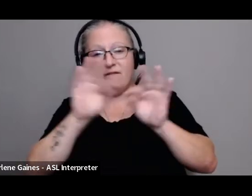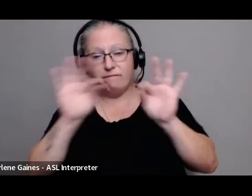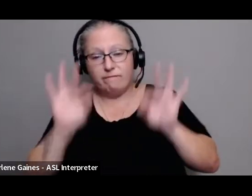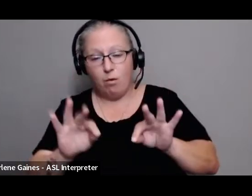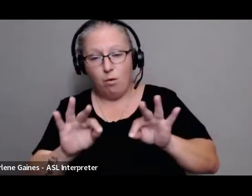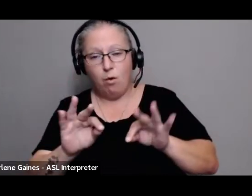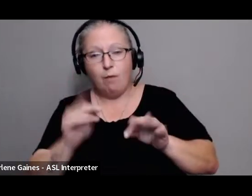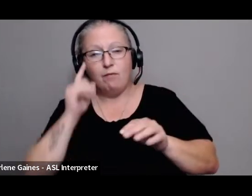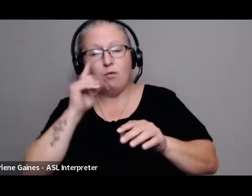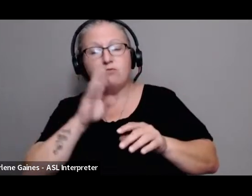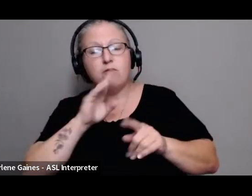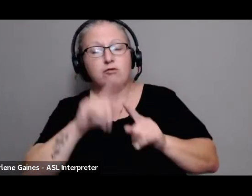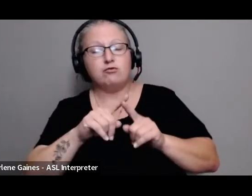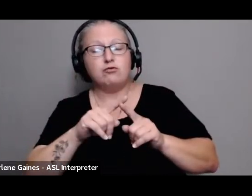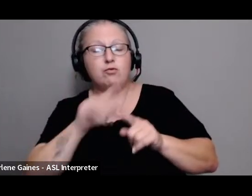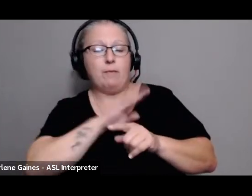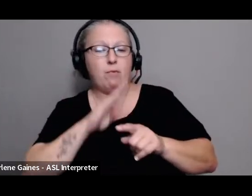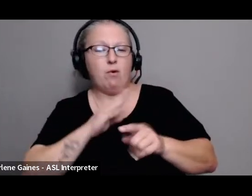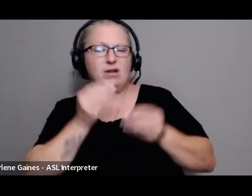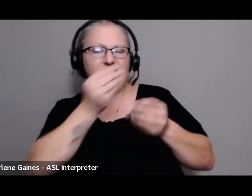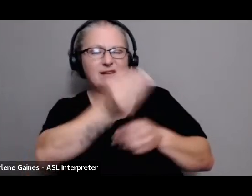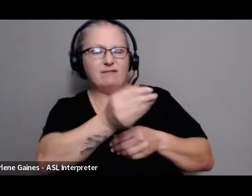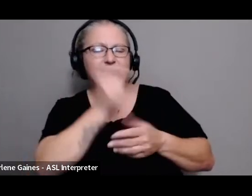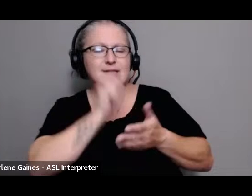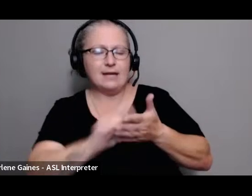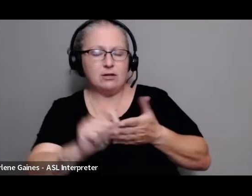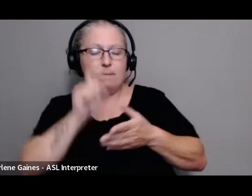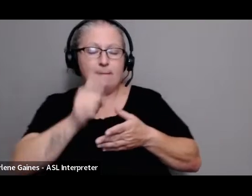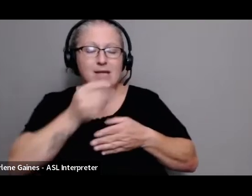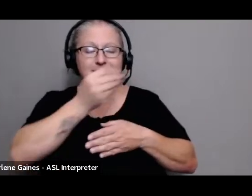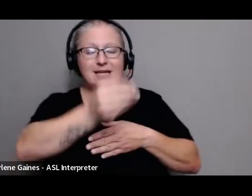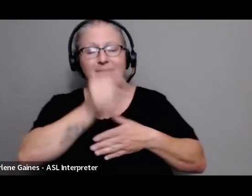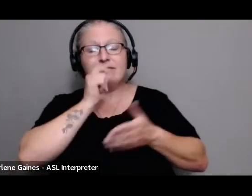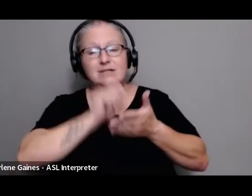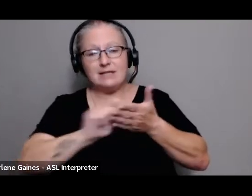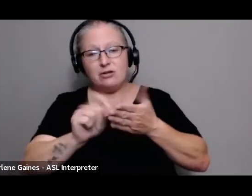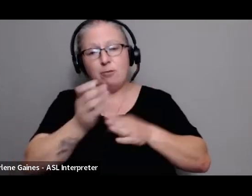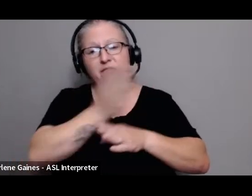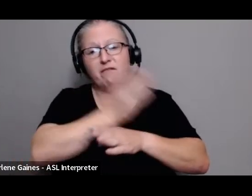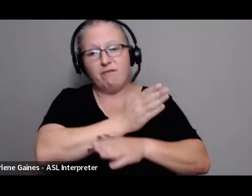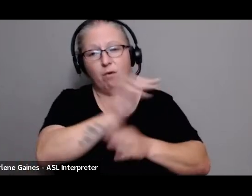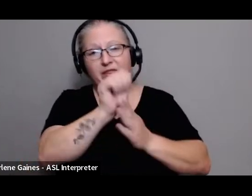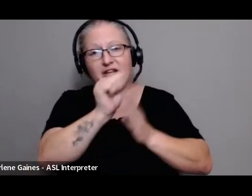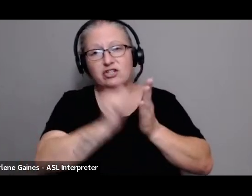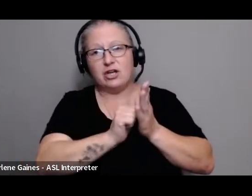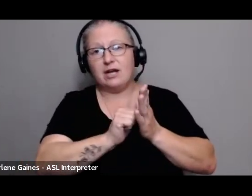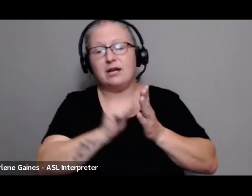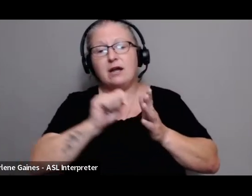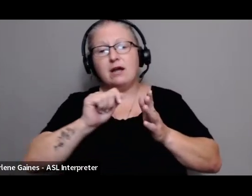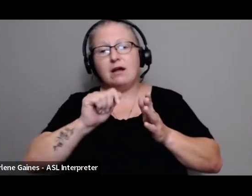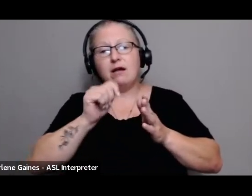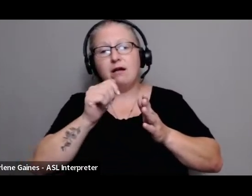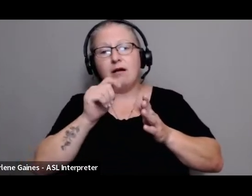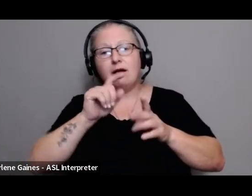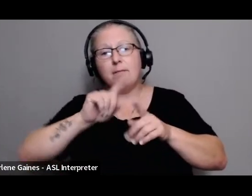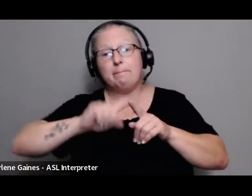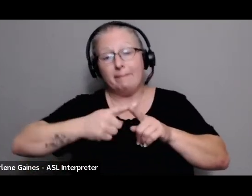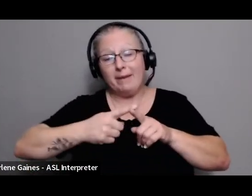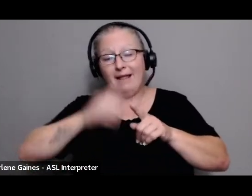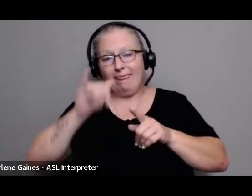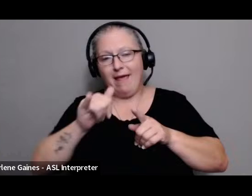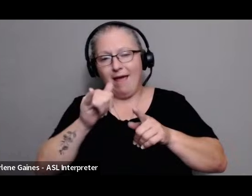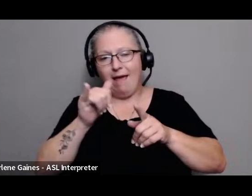it to the secretary. This form should be given to the secretary before the agenda item begins. If you are